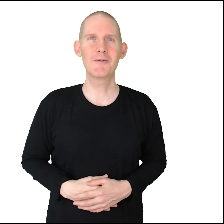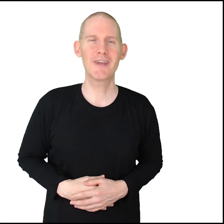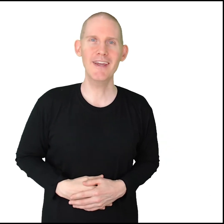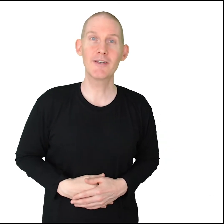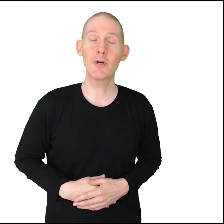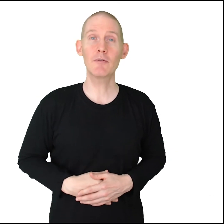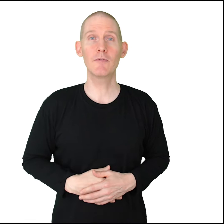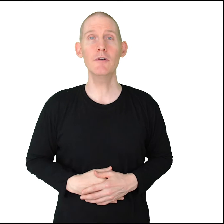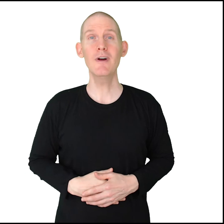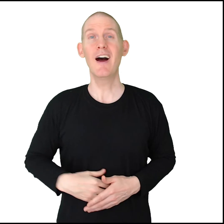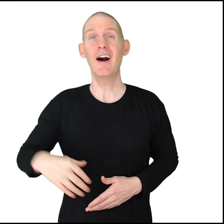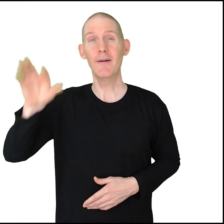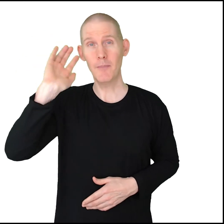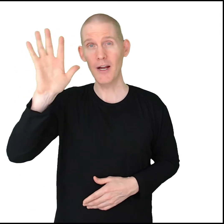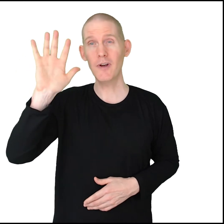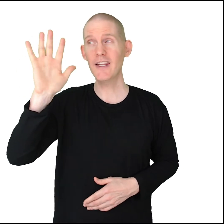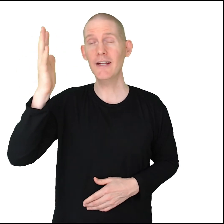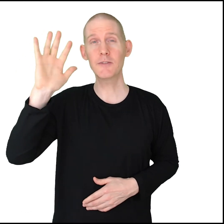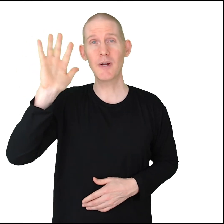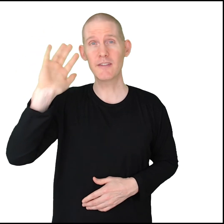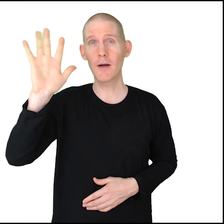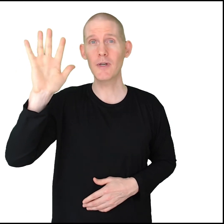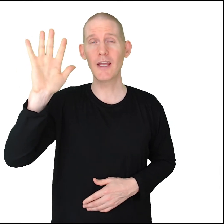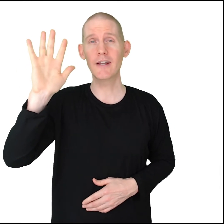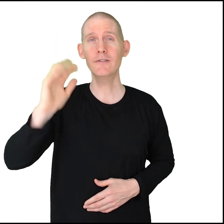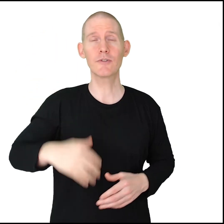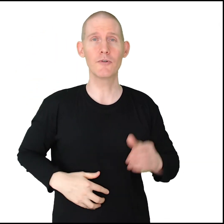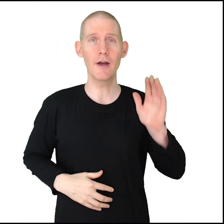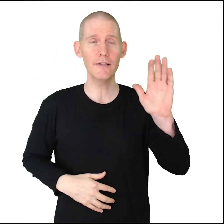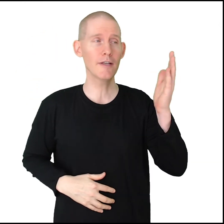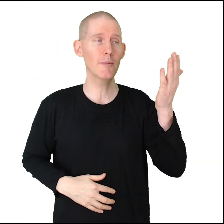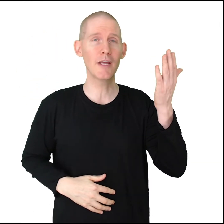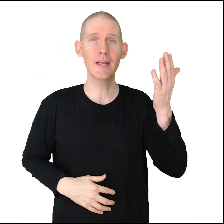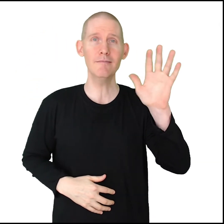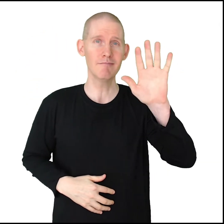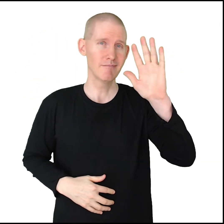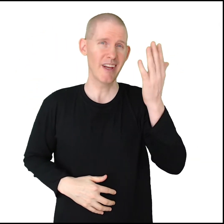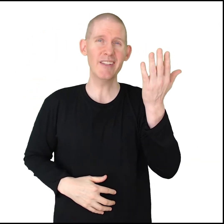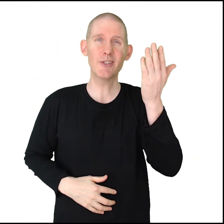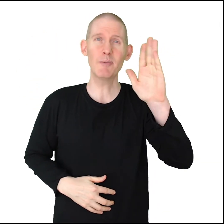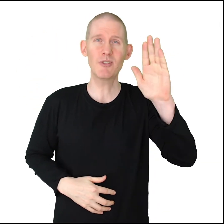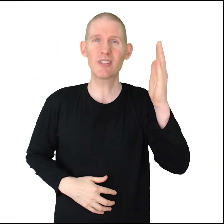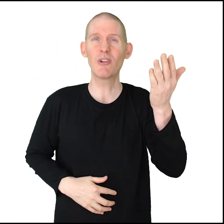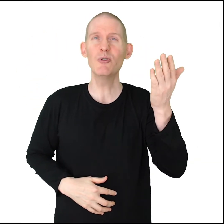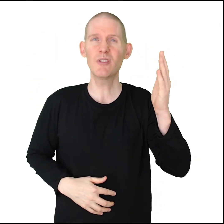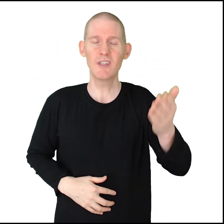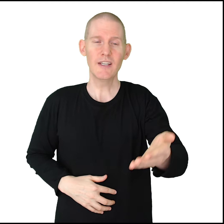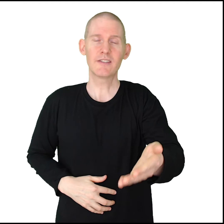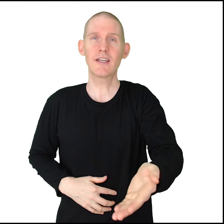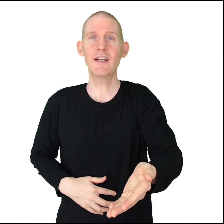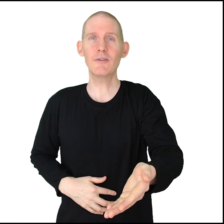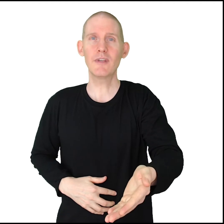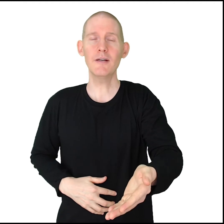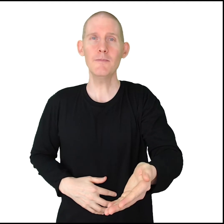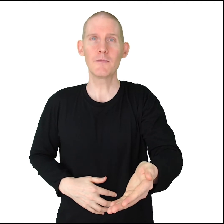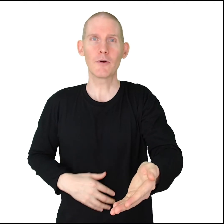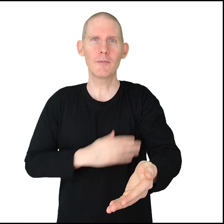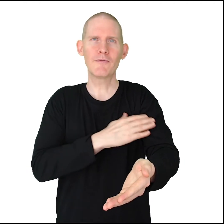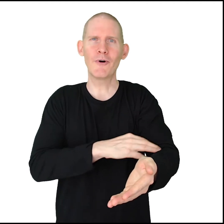Okay, quick review. My right hand is my dominant hand, so non-dominant hand shape just loose. Stick it out there. We're going to be focusing